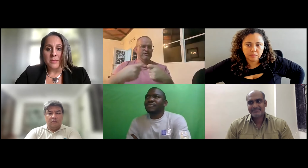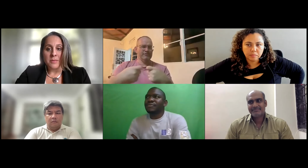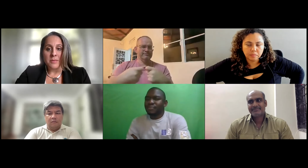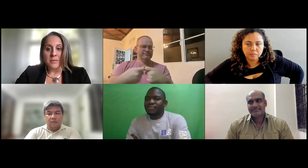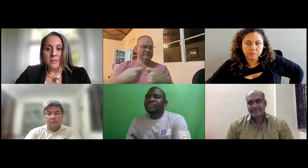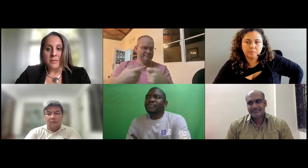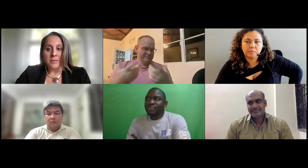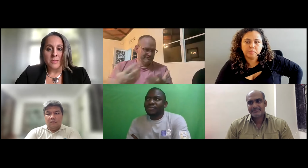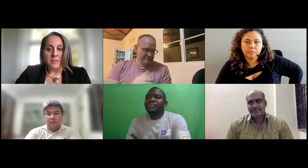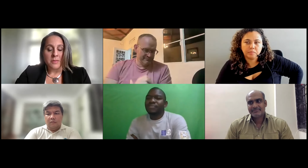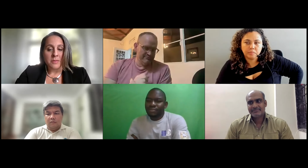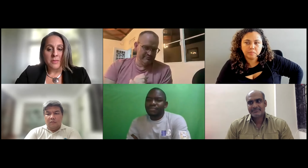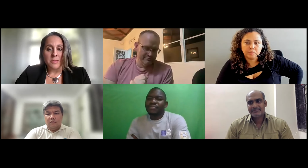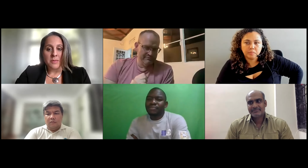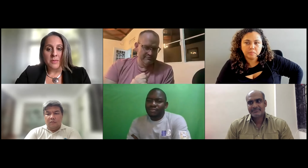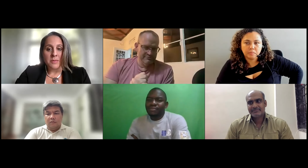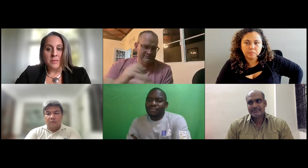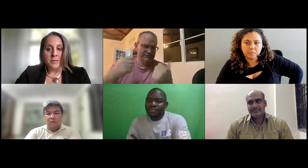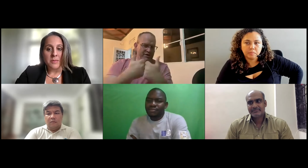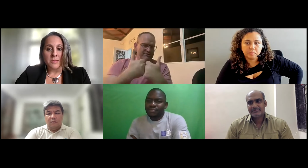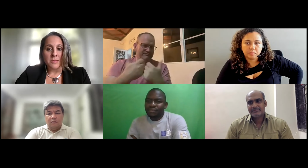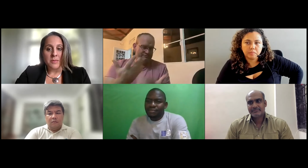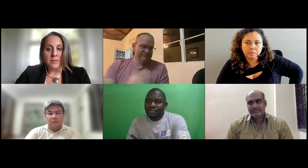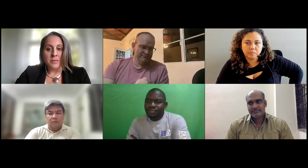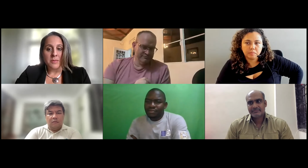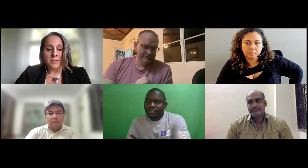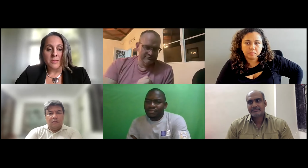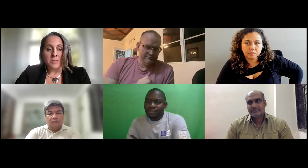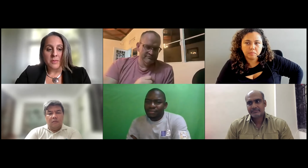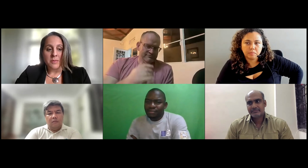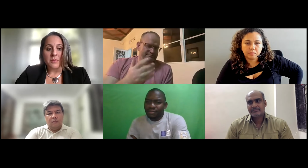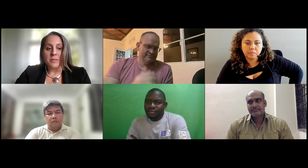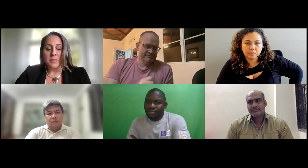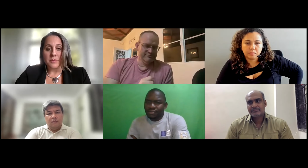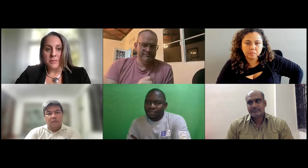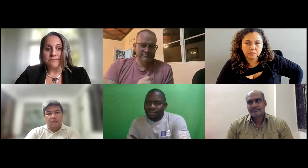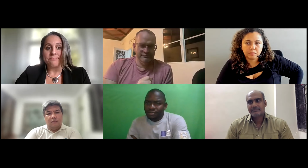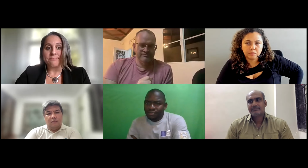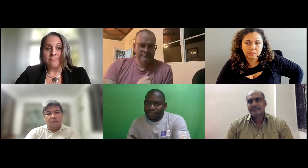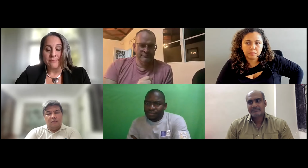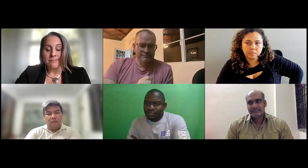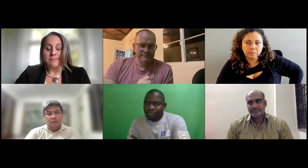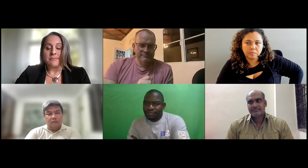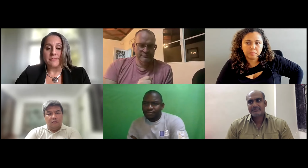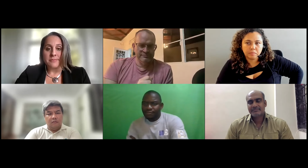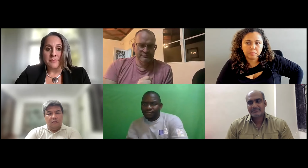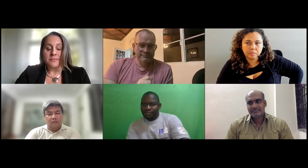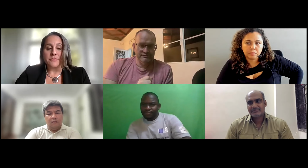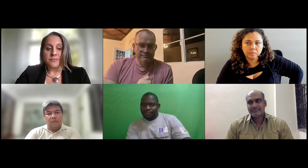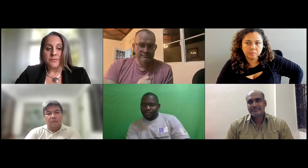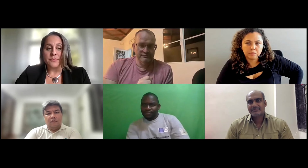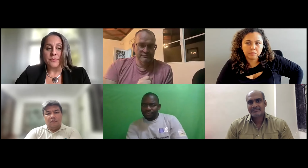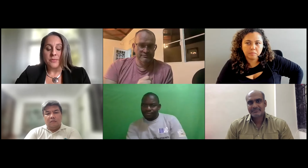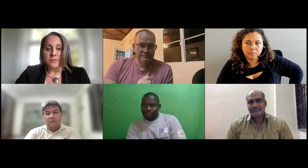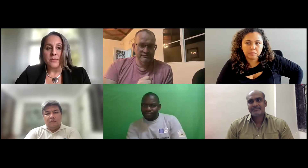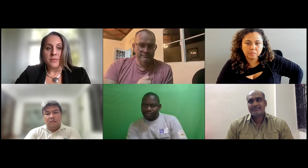into videos. And if you're using the video rather than the storybook, you obviously do need some sort of technological device. And that does pose a challenge that